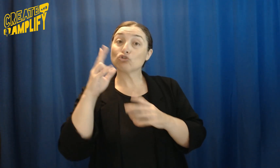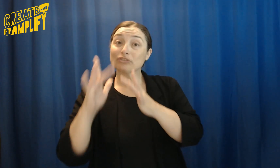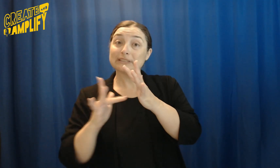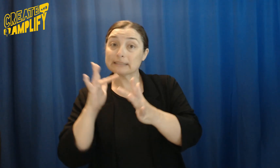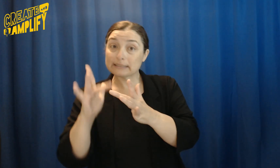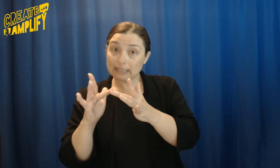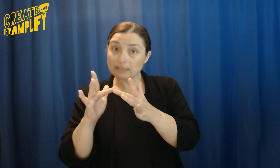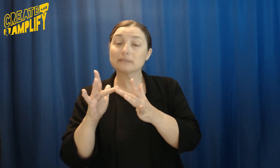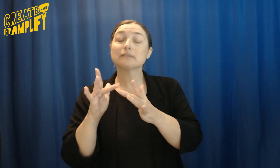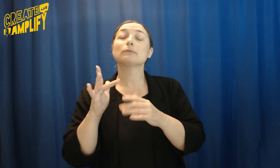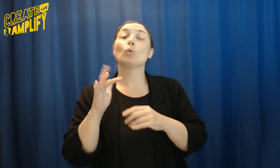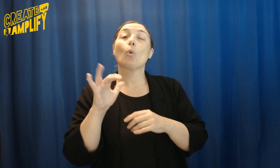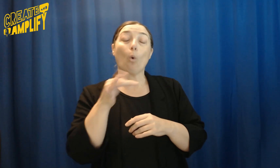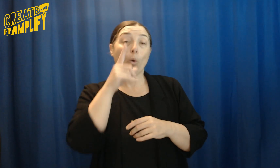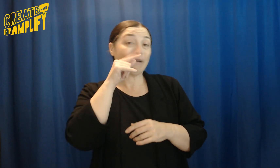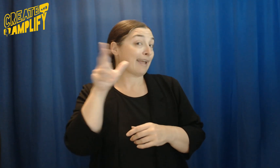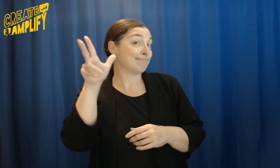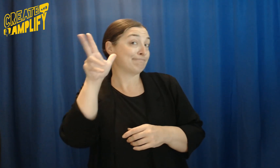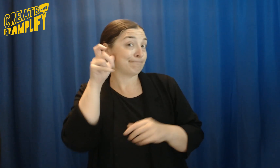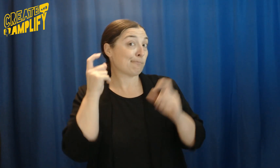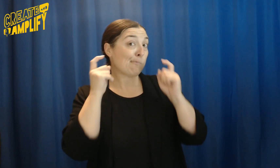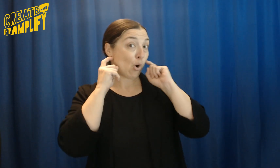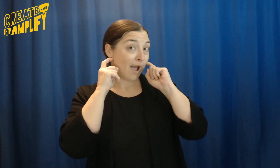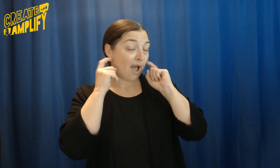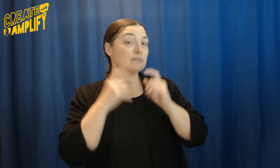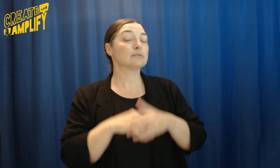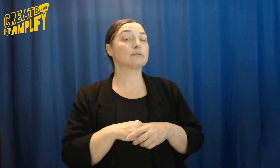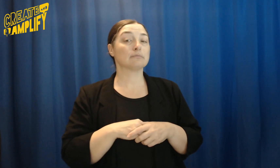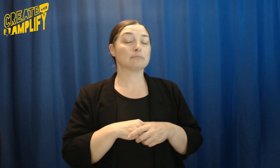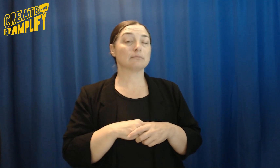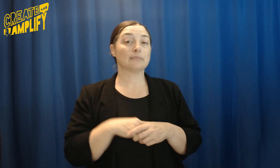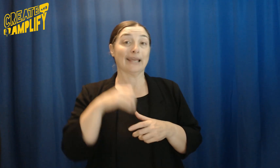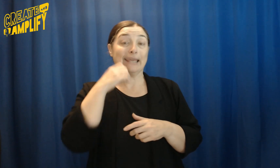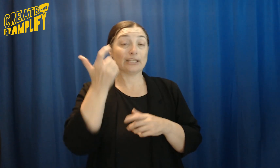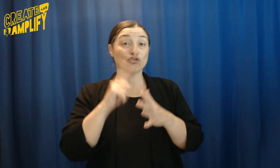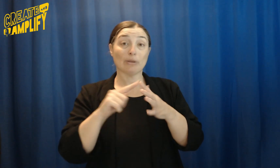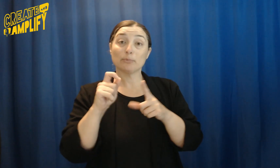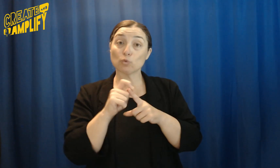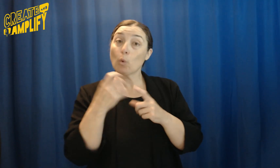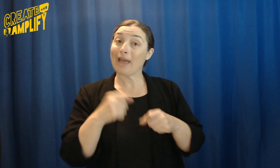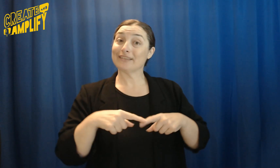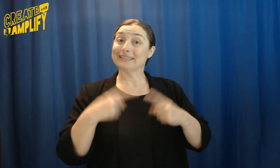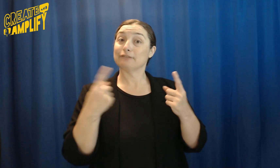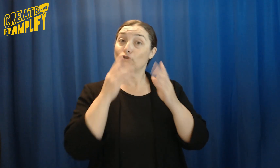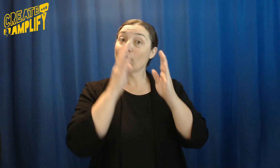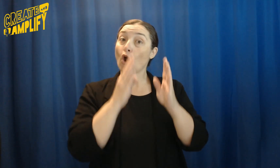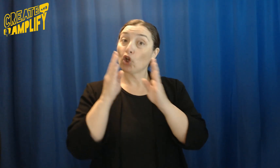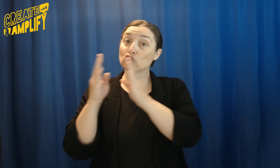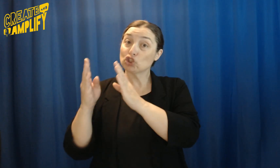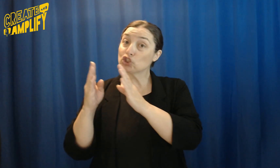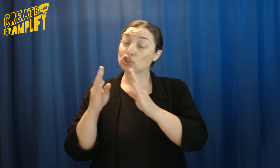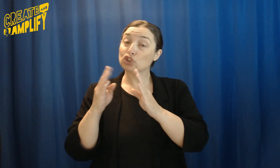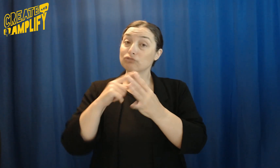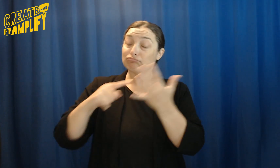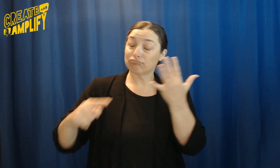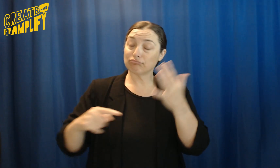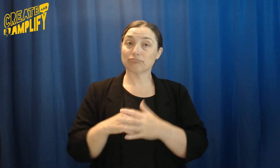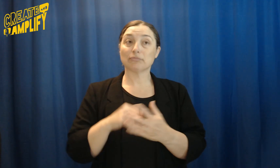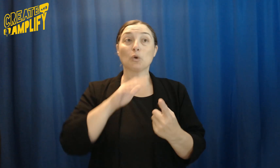thingy, and each episode has a different focus. So one is parents,